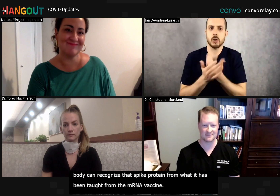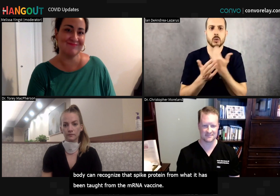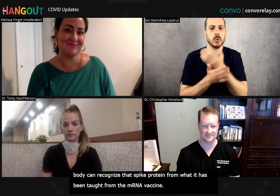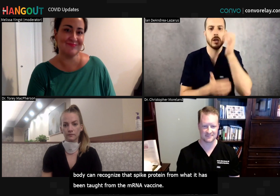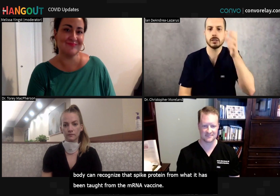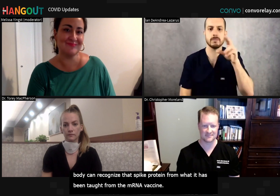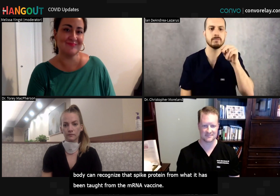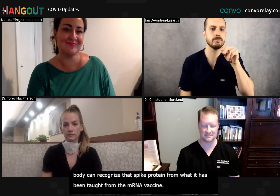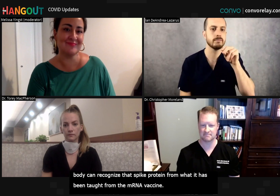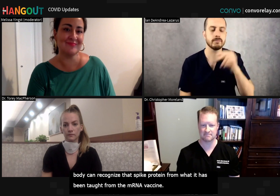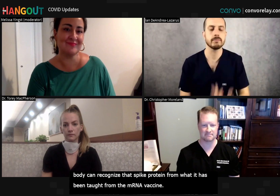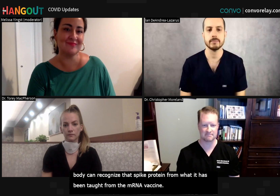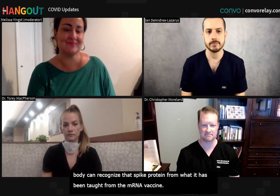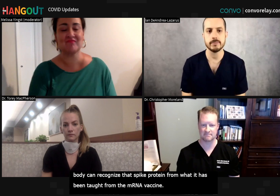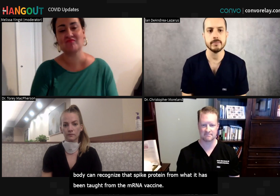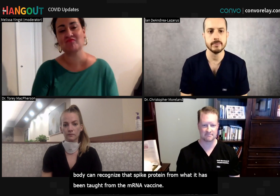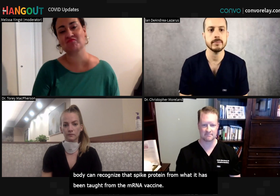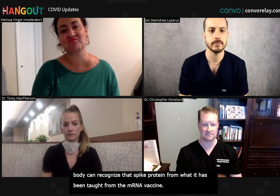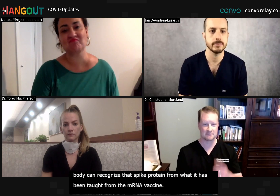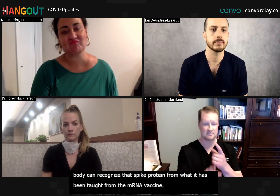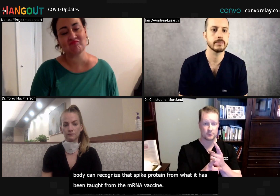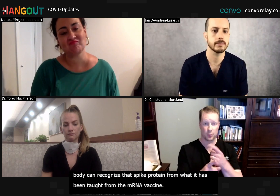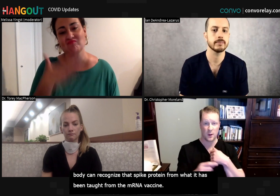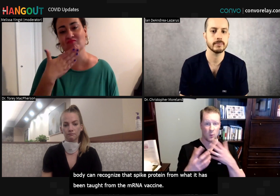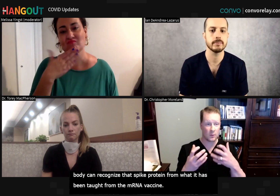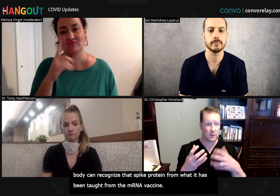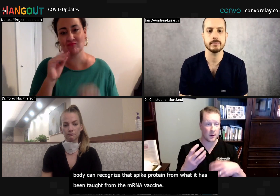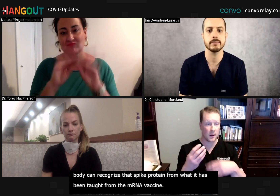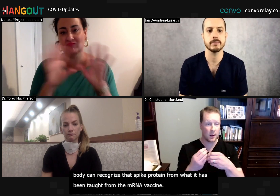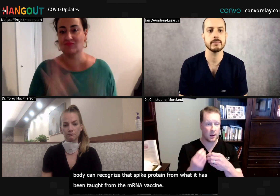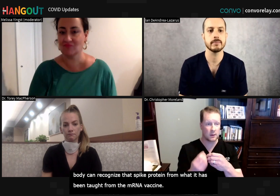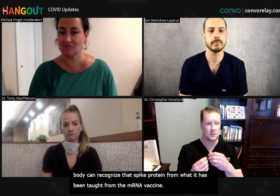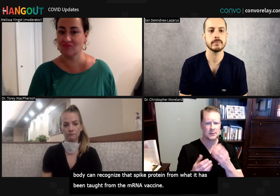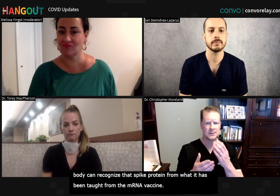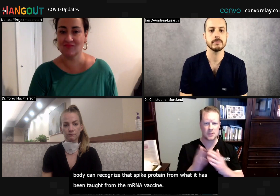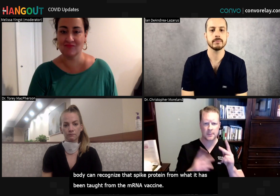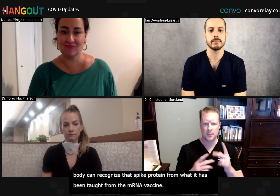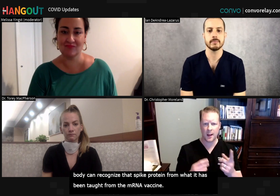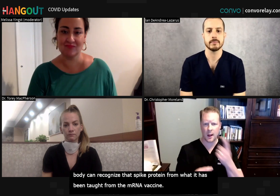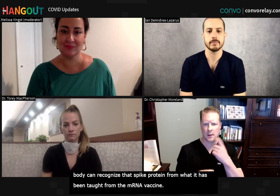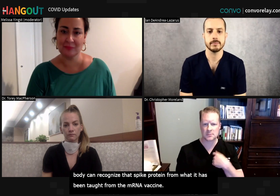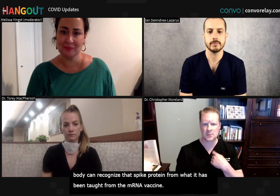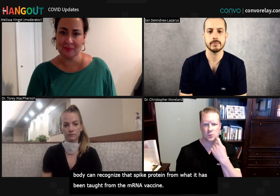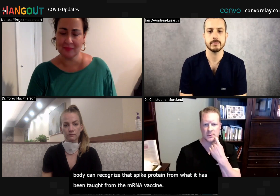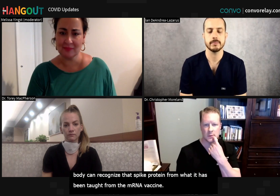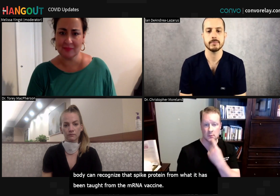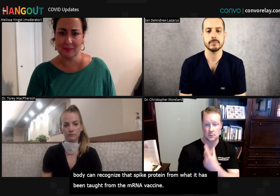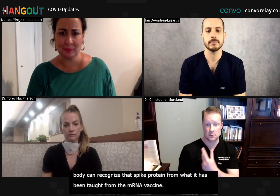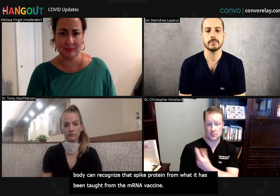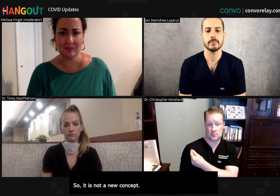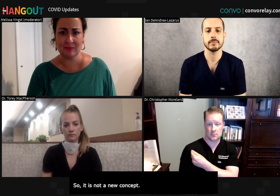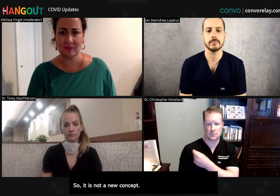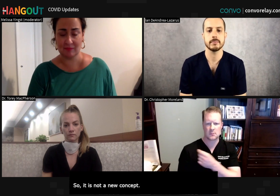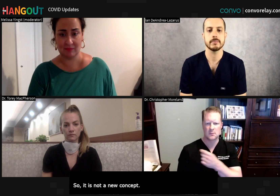that and destroy it. So it is not a new concept. Thank you for clarifying. Some people have asked recently,